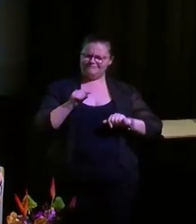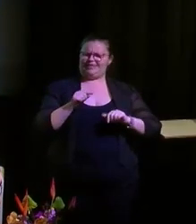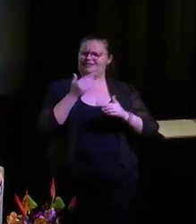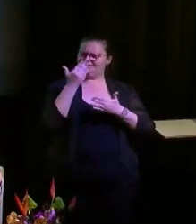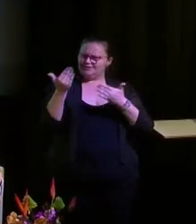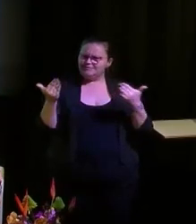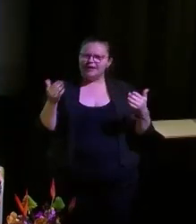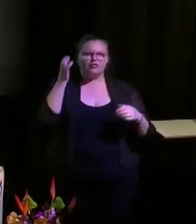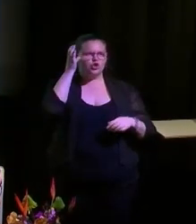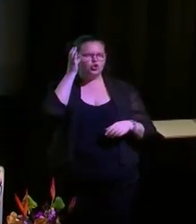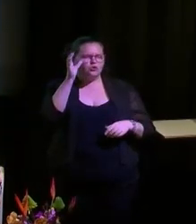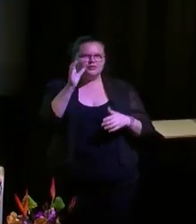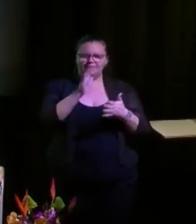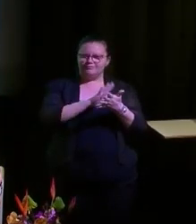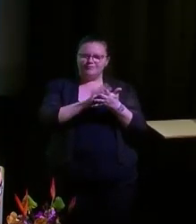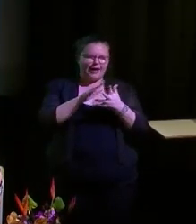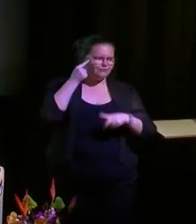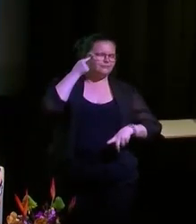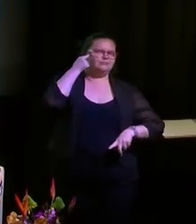where you were, how the idea came about.